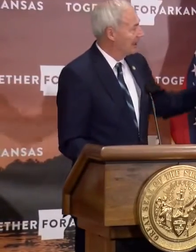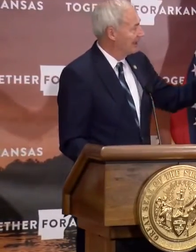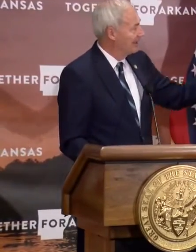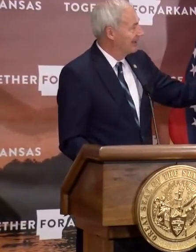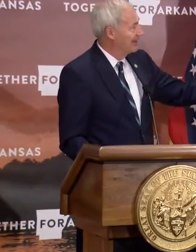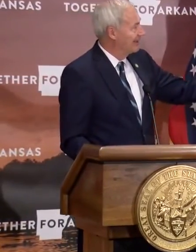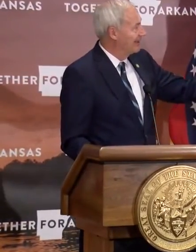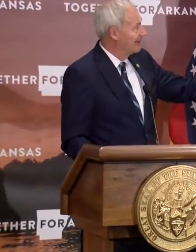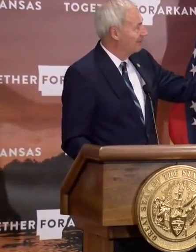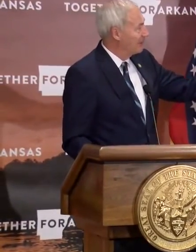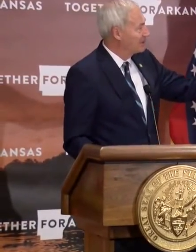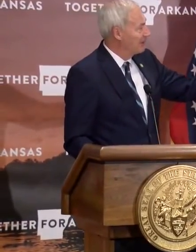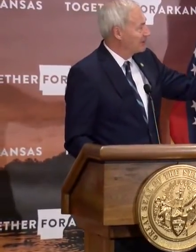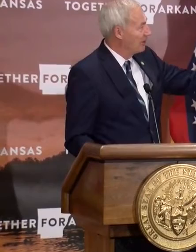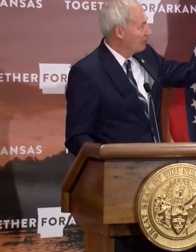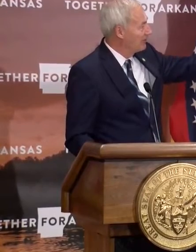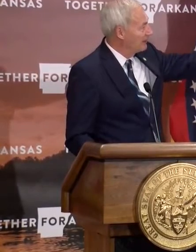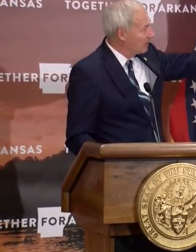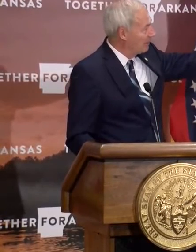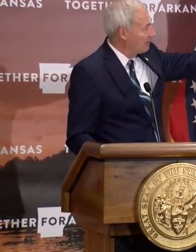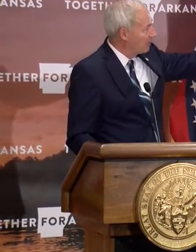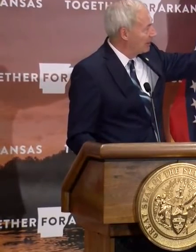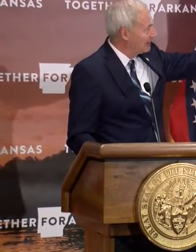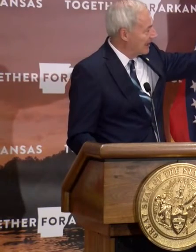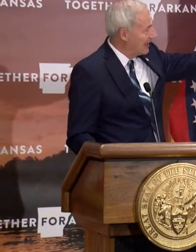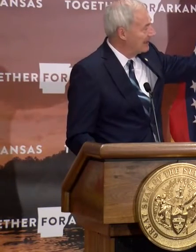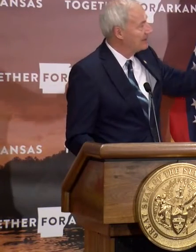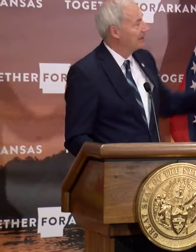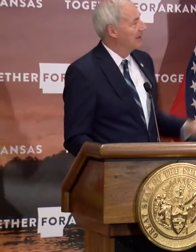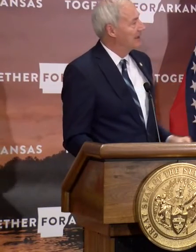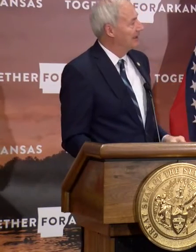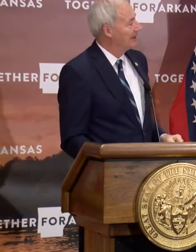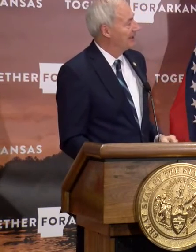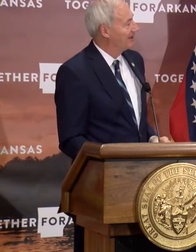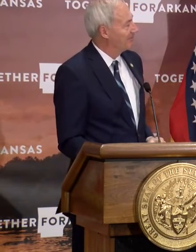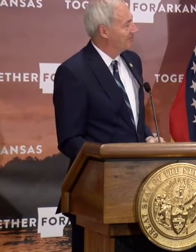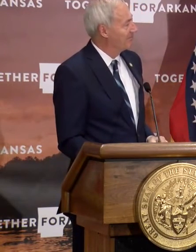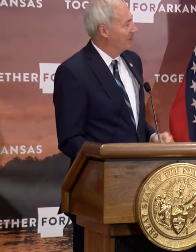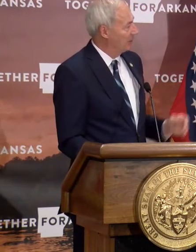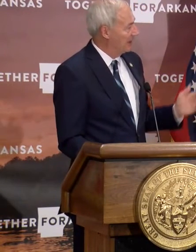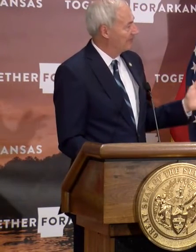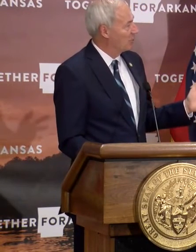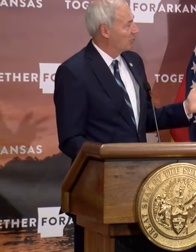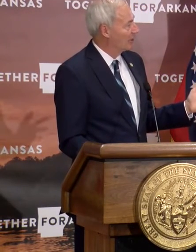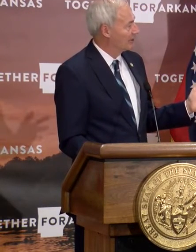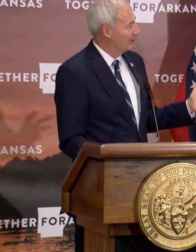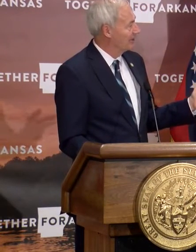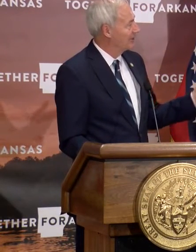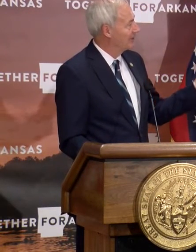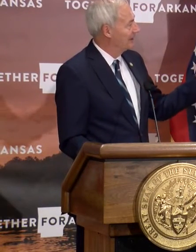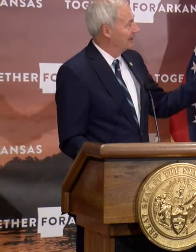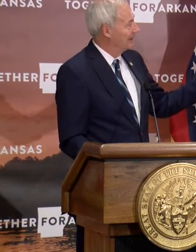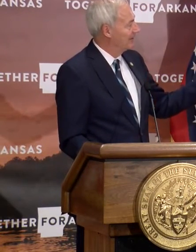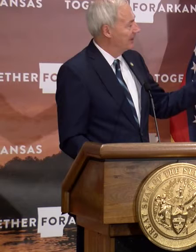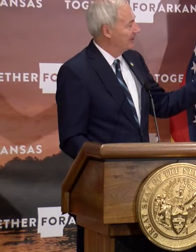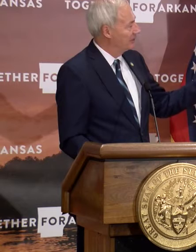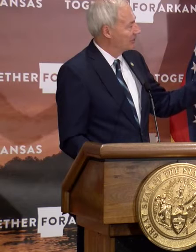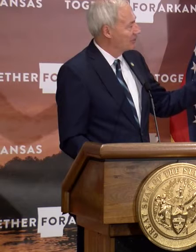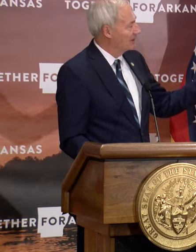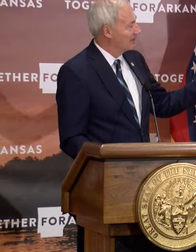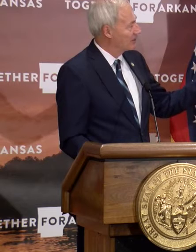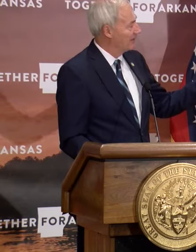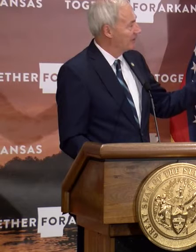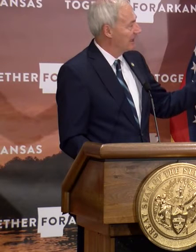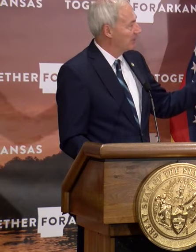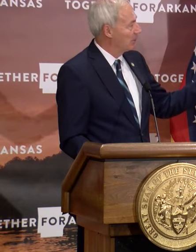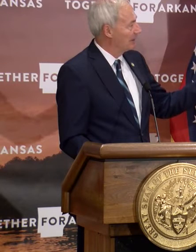are today, much, much lower than where we were at the height, but we have more work to do. And then you'll